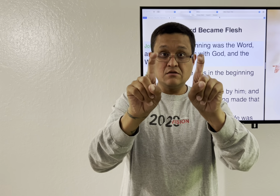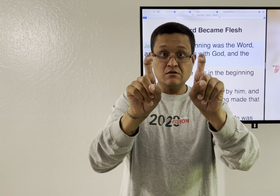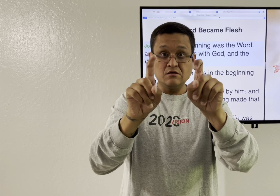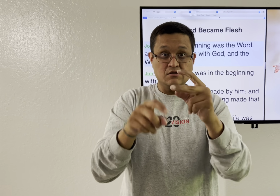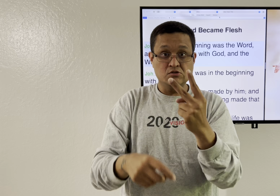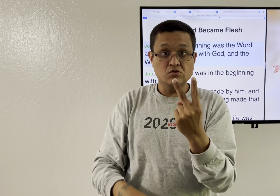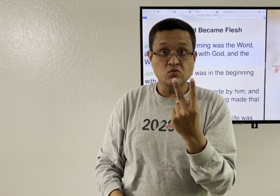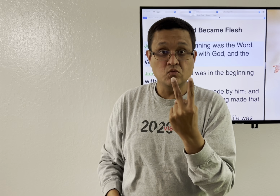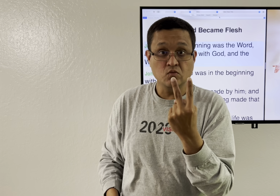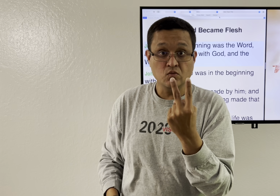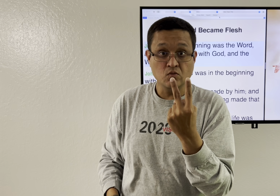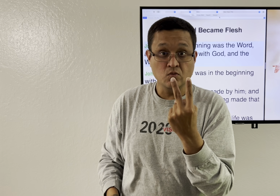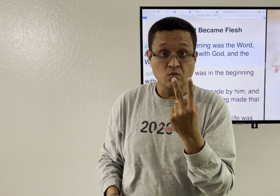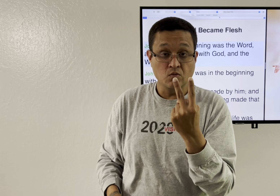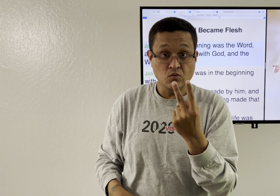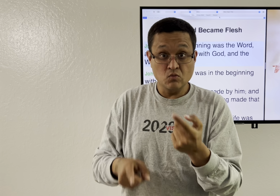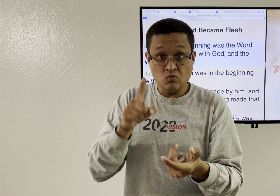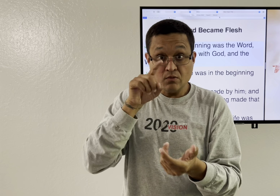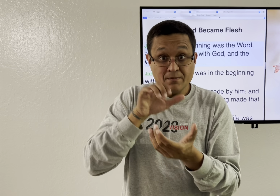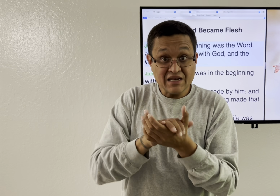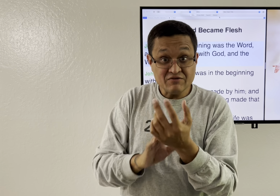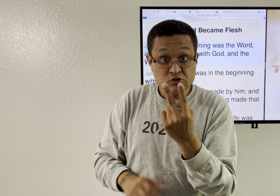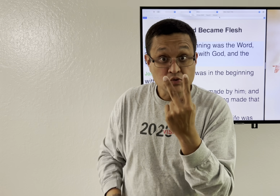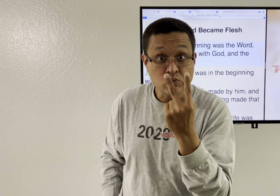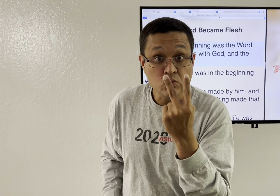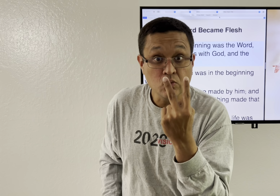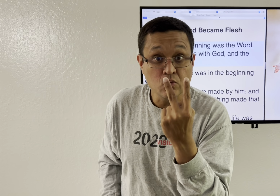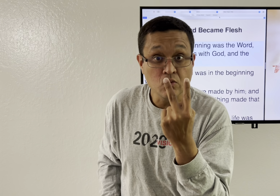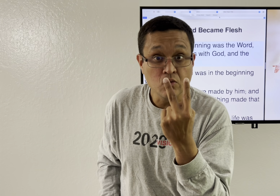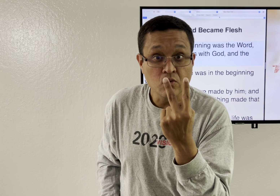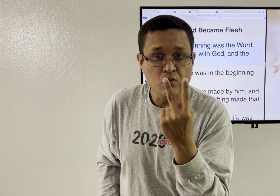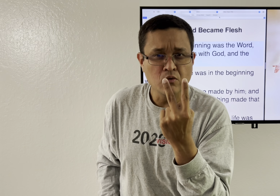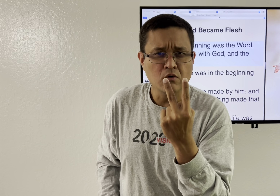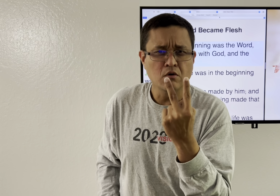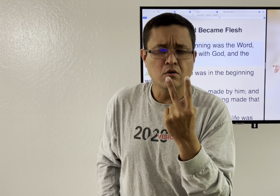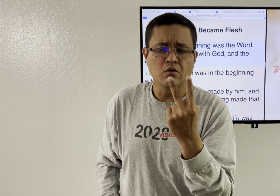how many do you see there? You see two. Do you believe in two?